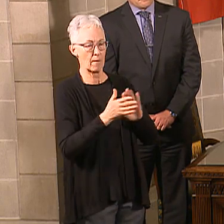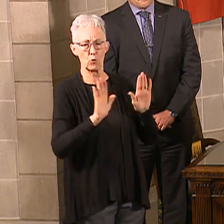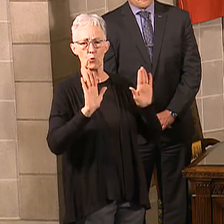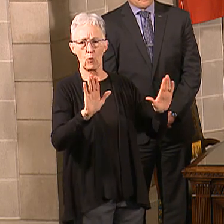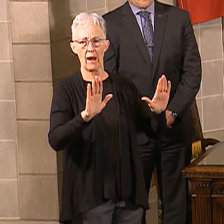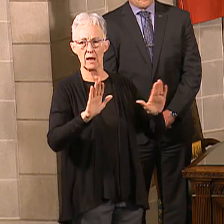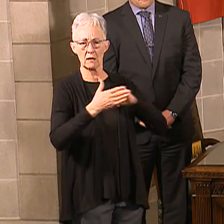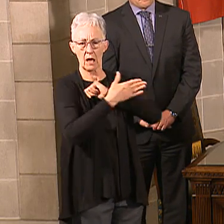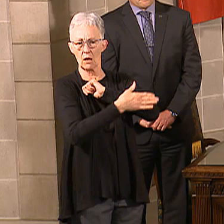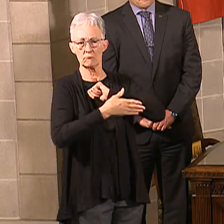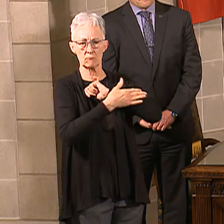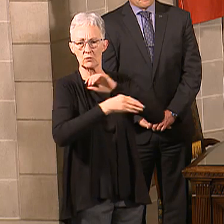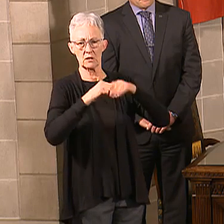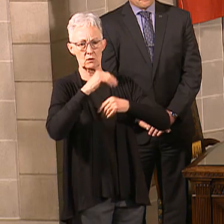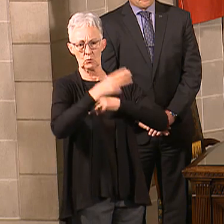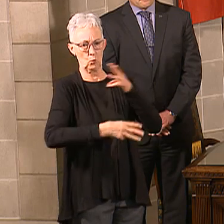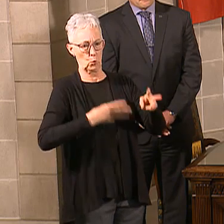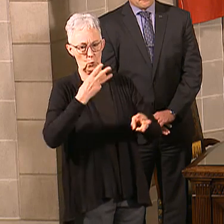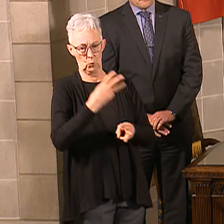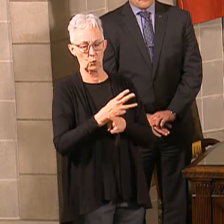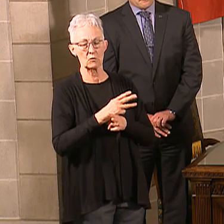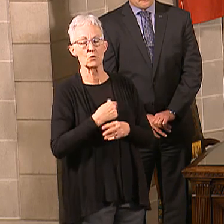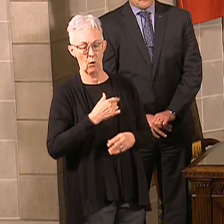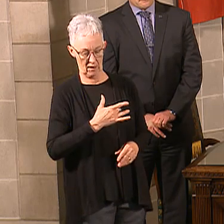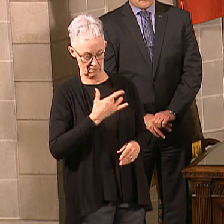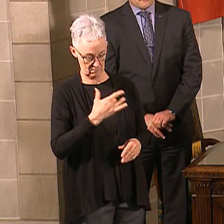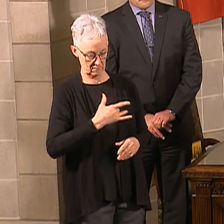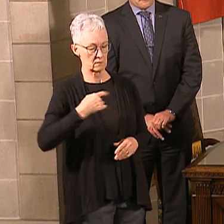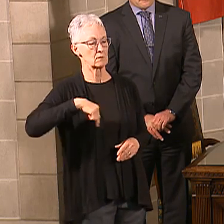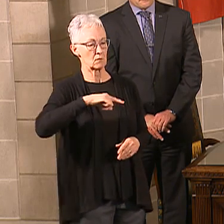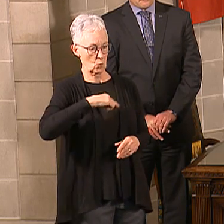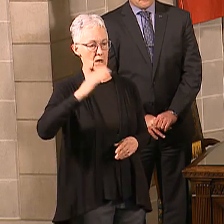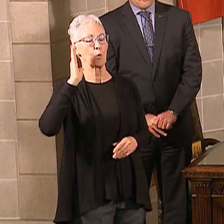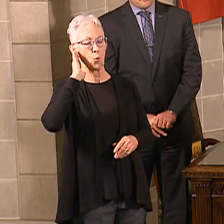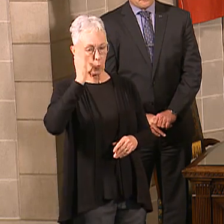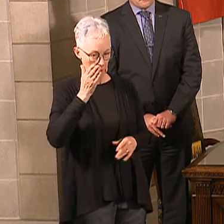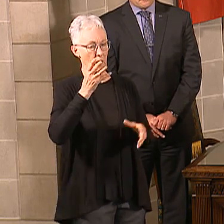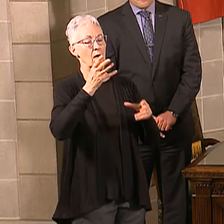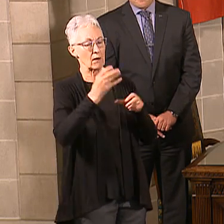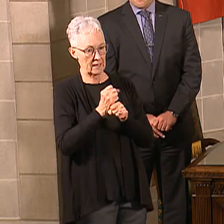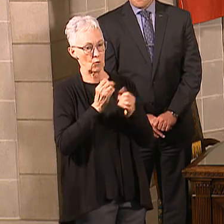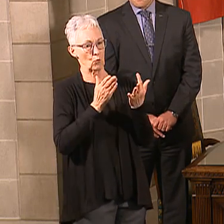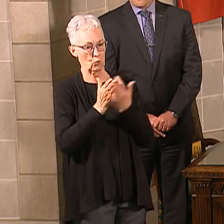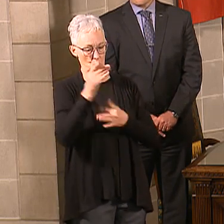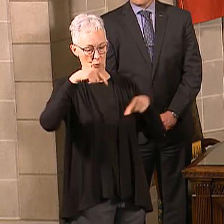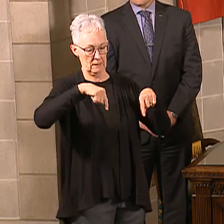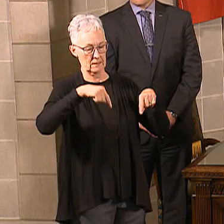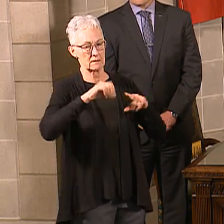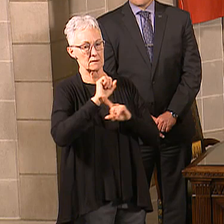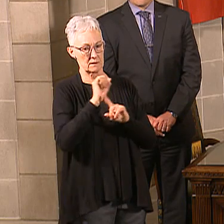no doubt that we will get through this and continue to be the greatest nation in the world.